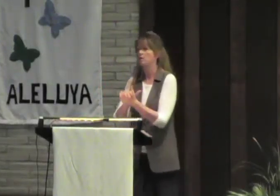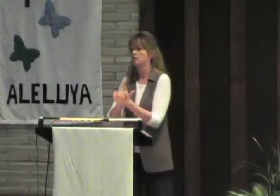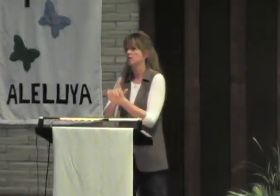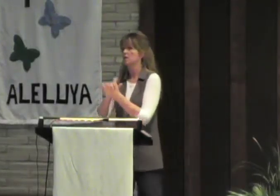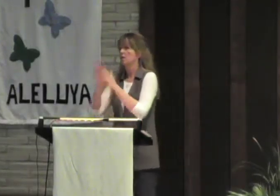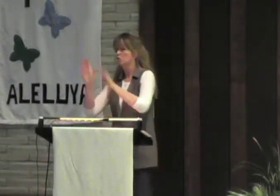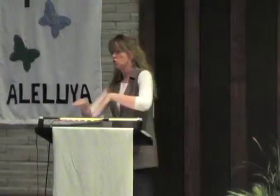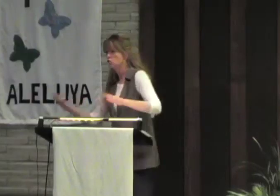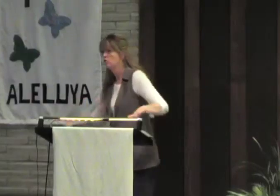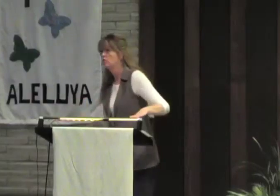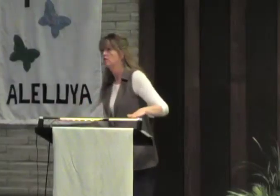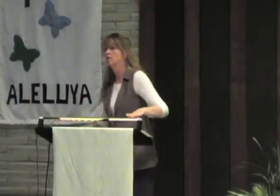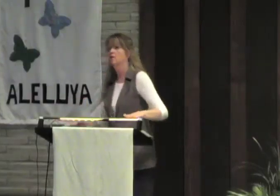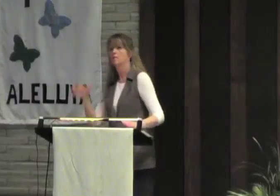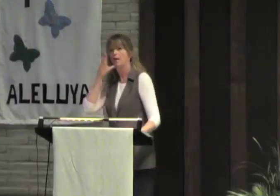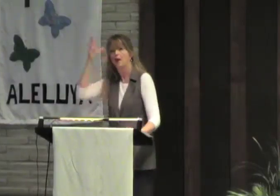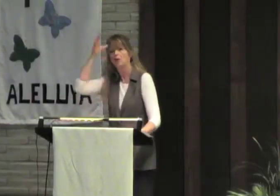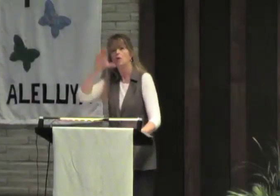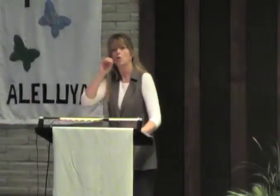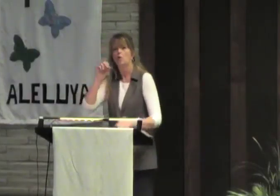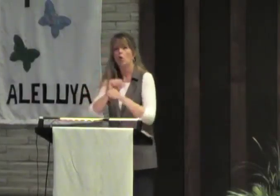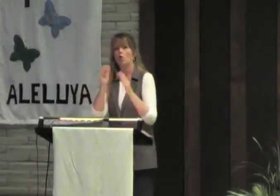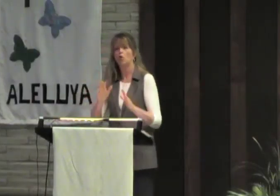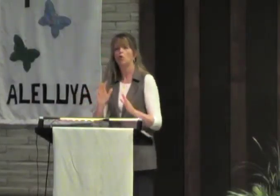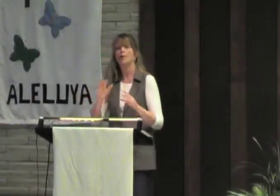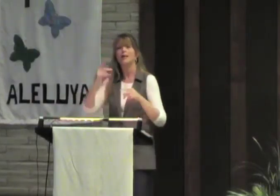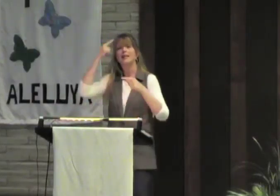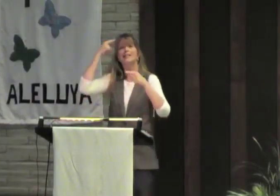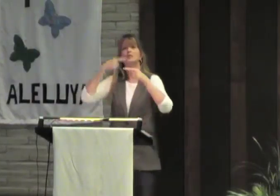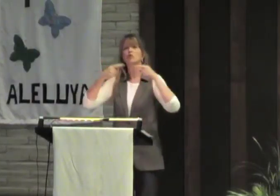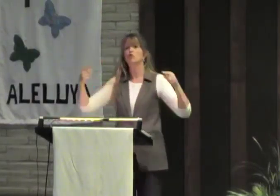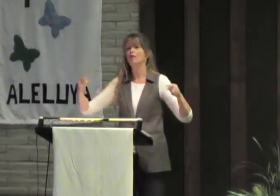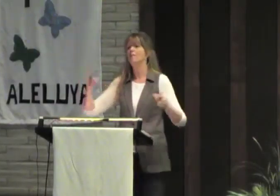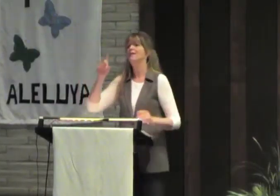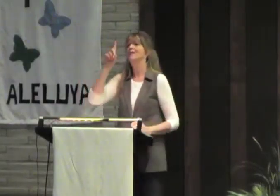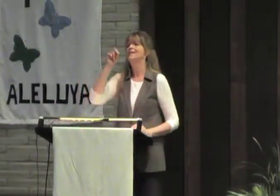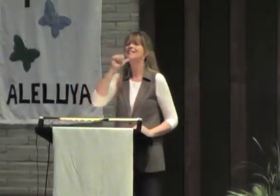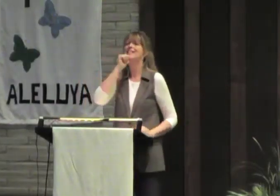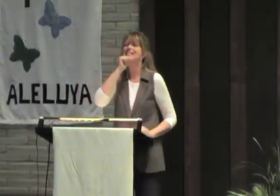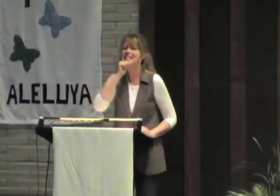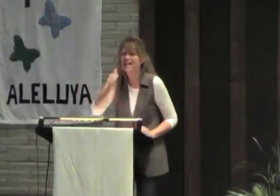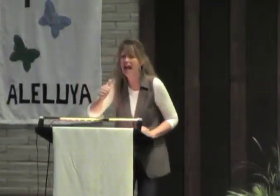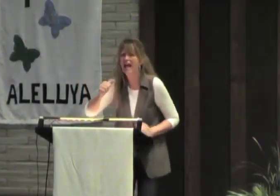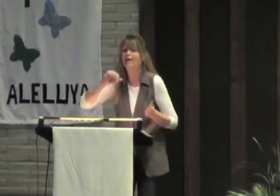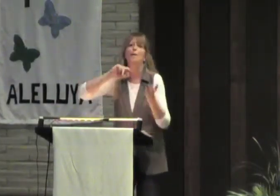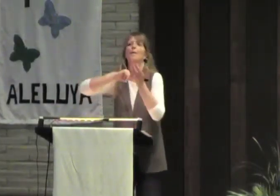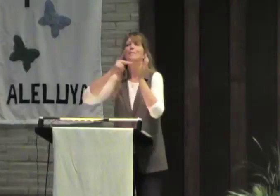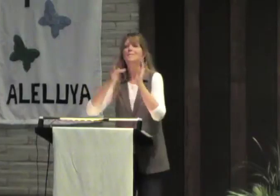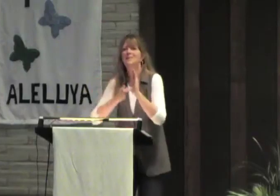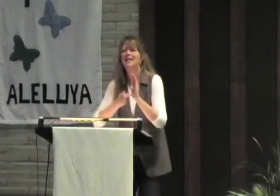your spouse or your children or your parents or your coworkers. A disagreement does not